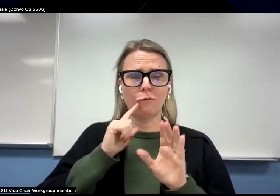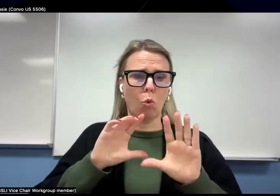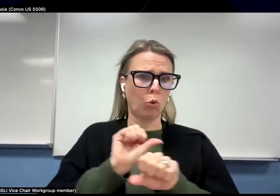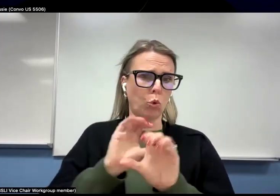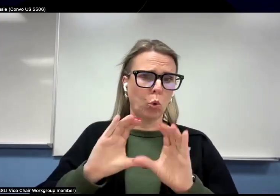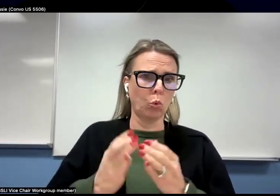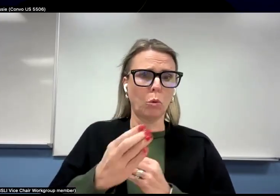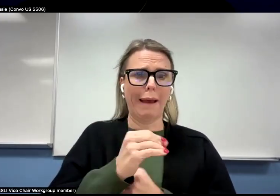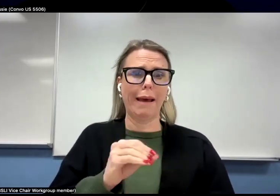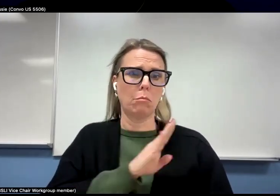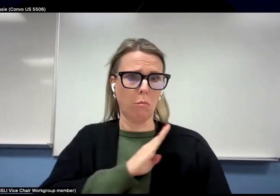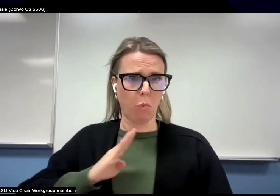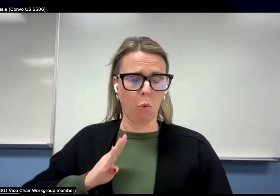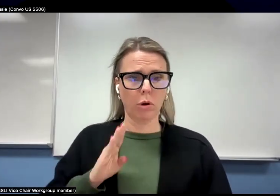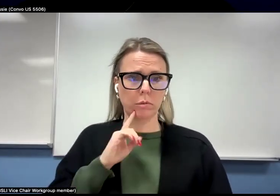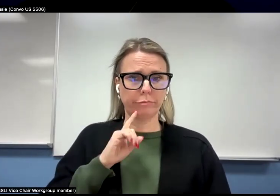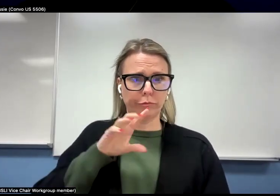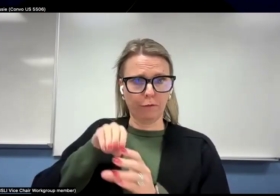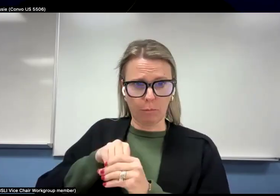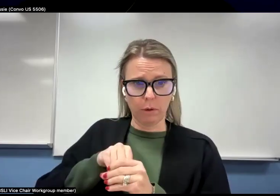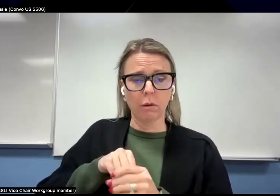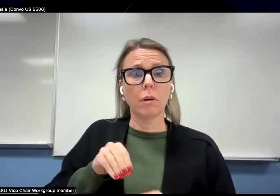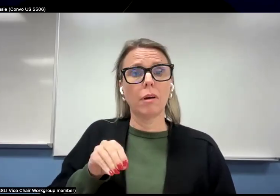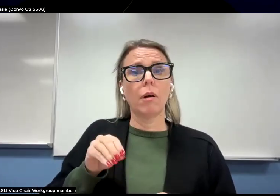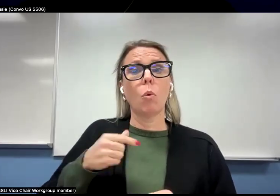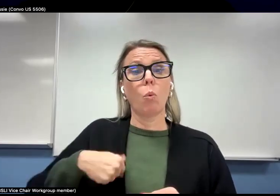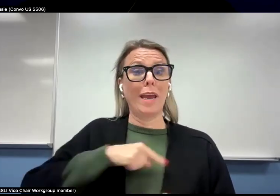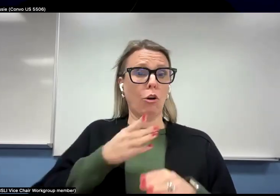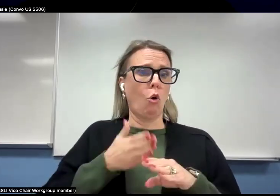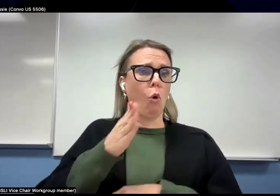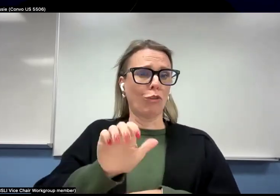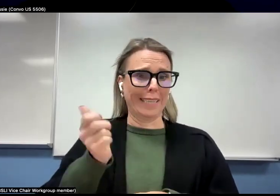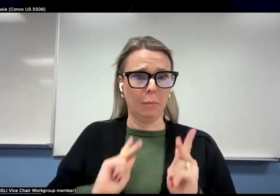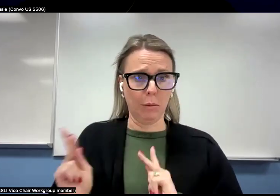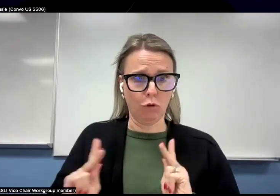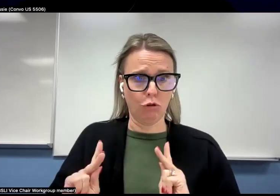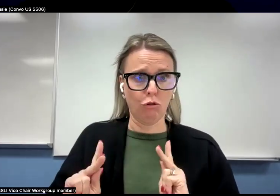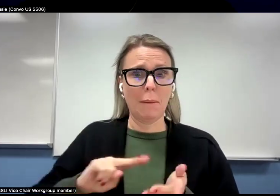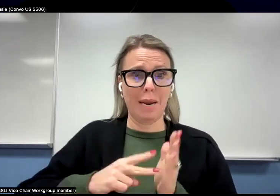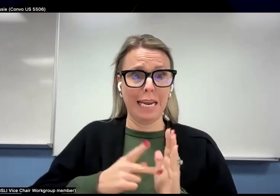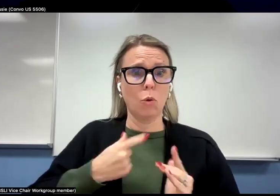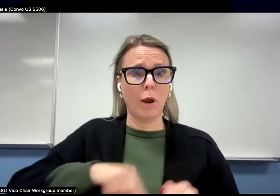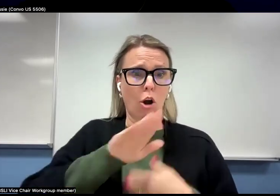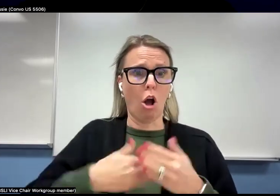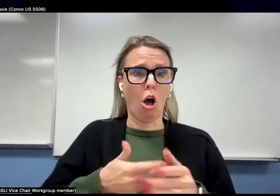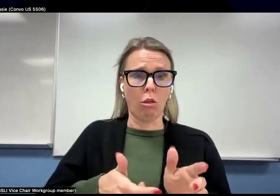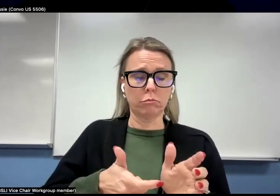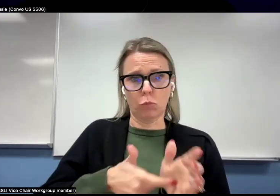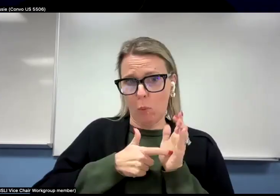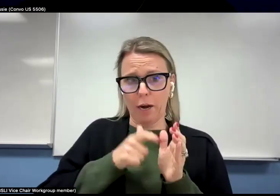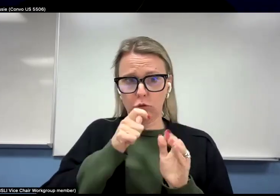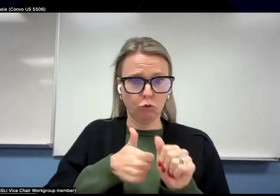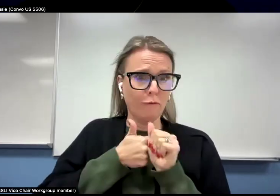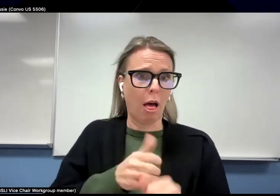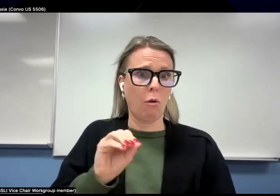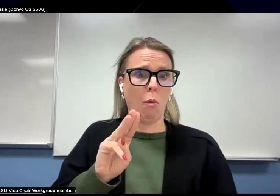the statute, the requirements for the work group and the board is involved. We are over 10 people, so